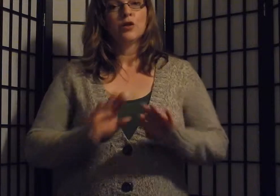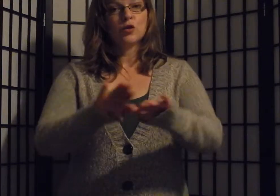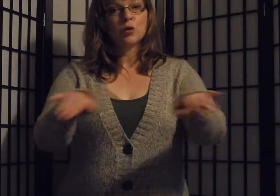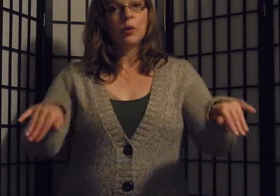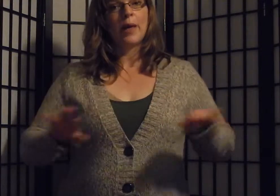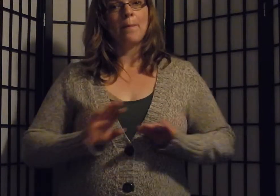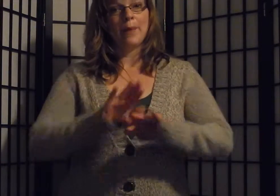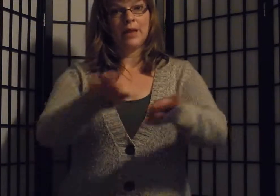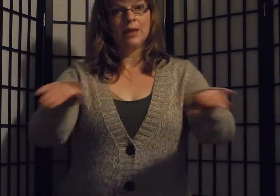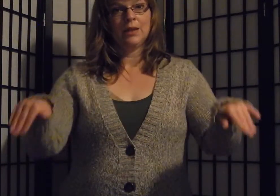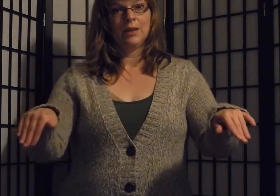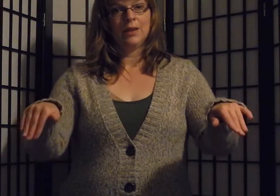Swim.